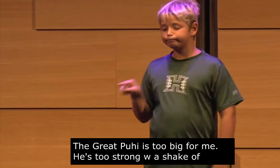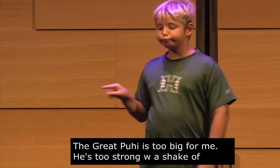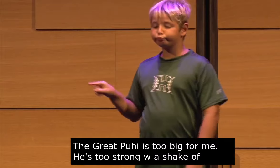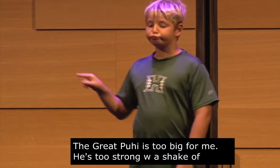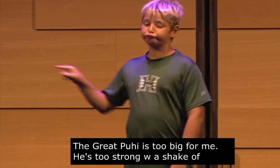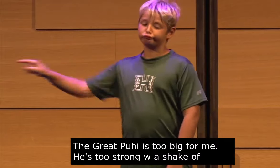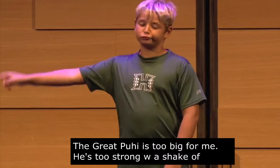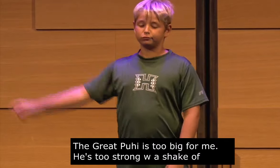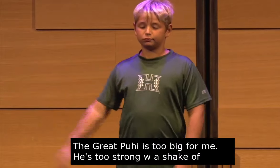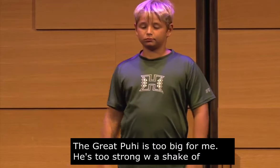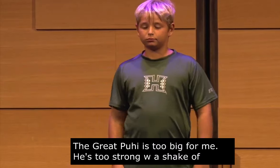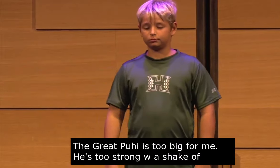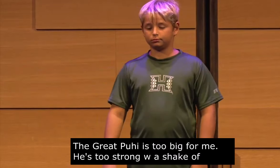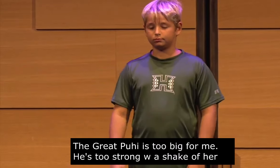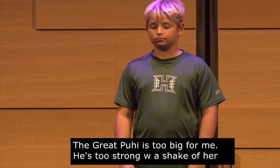head, the Ahanu swam away.